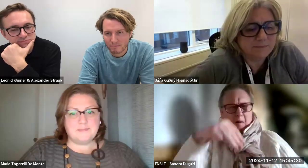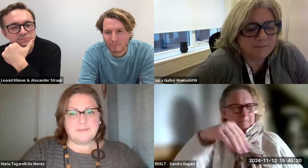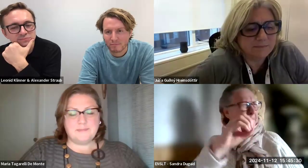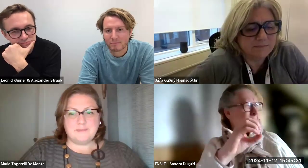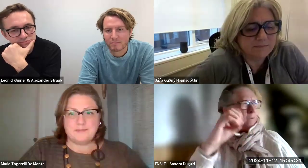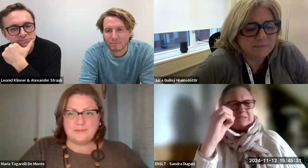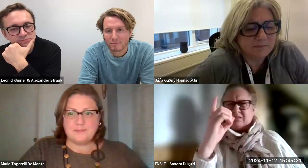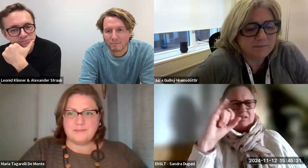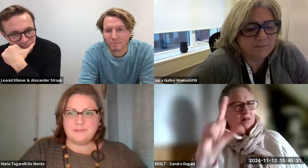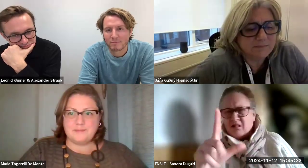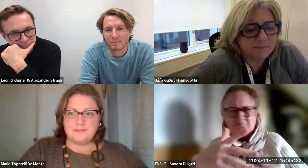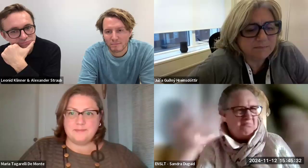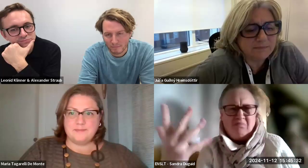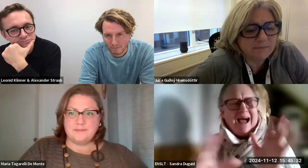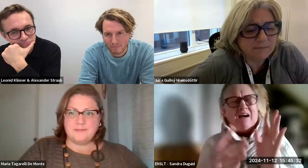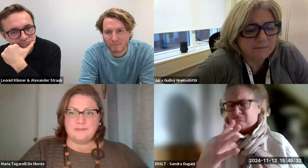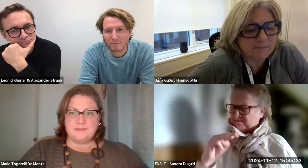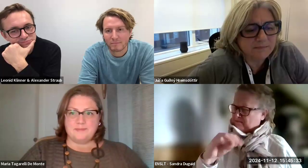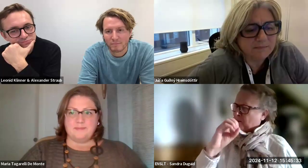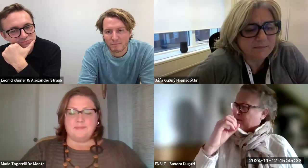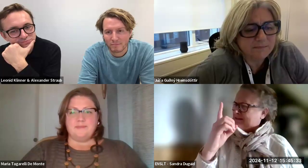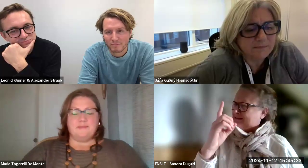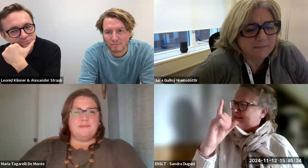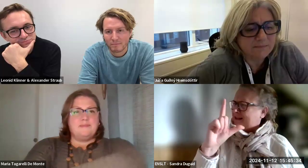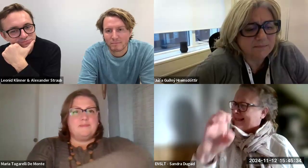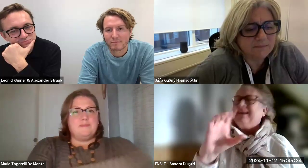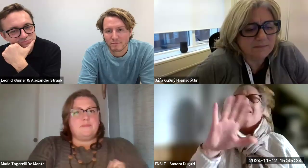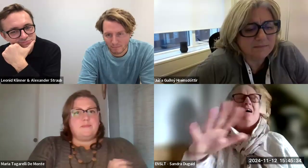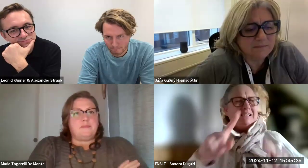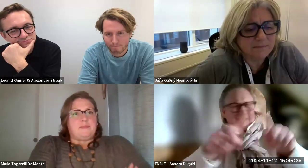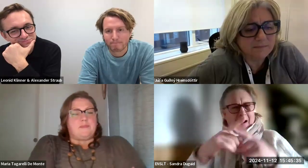would be one of them, but there's Canvas and there's Moodle.